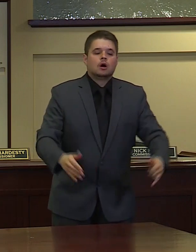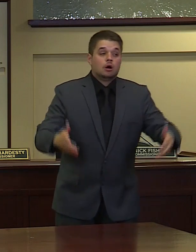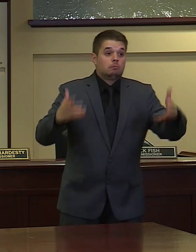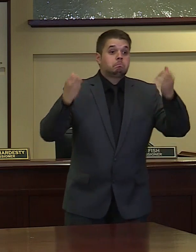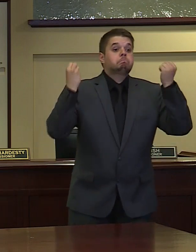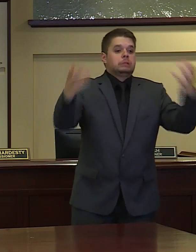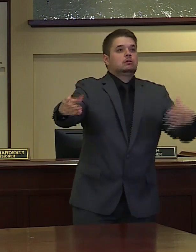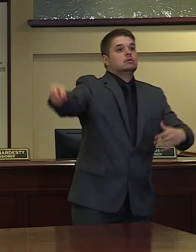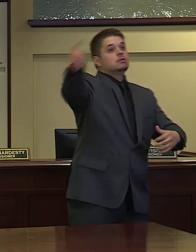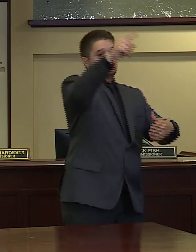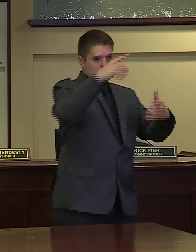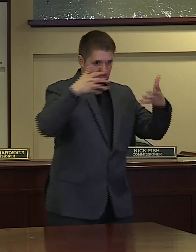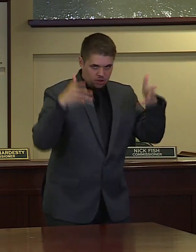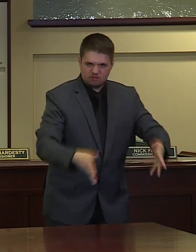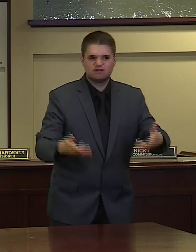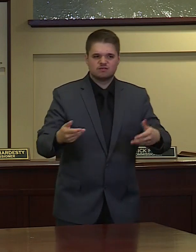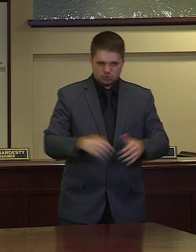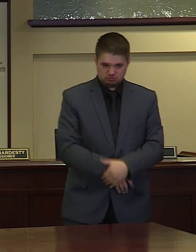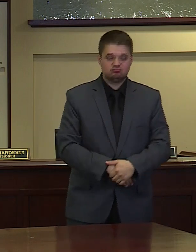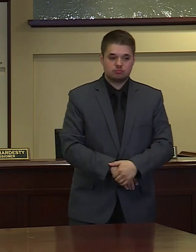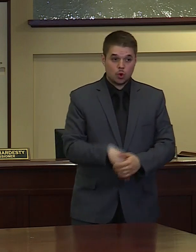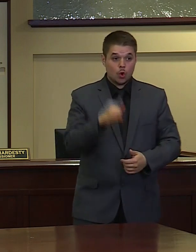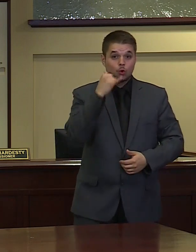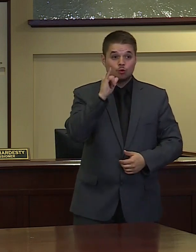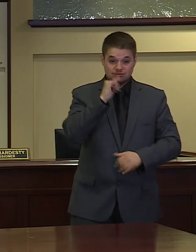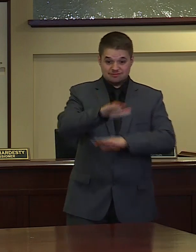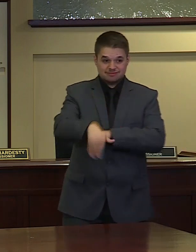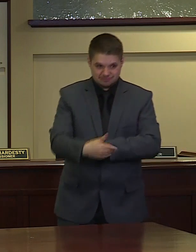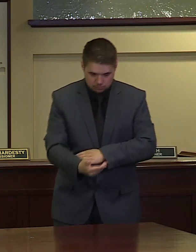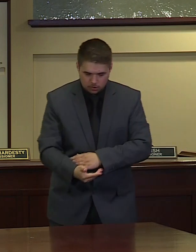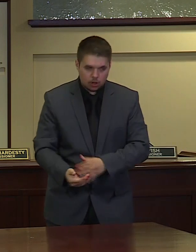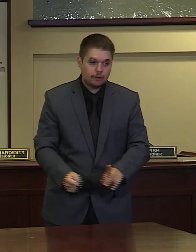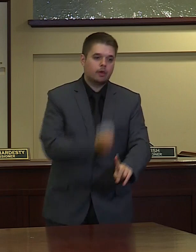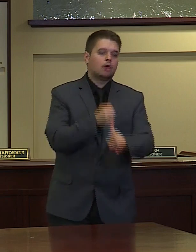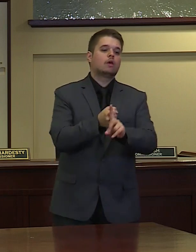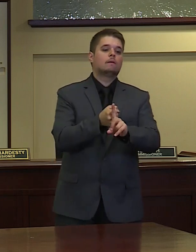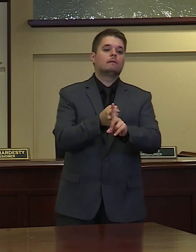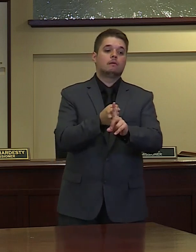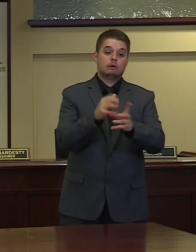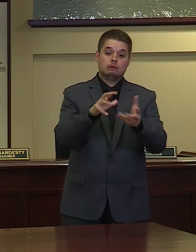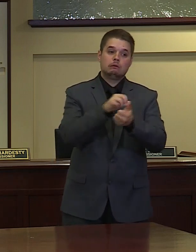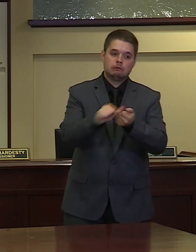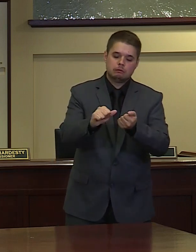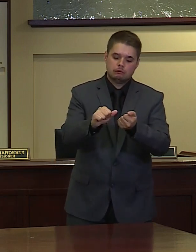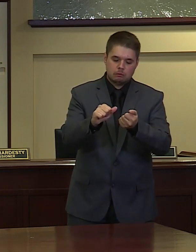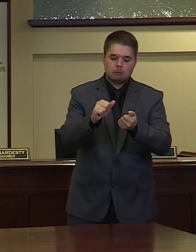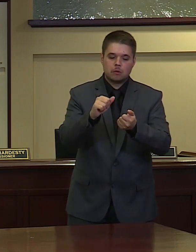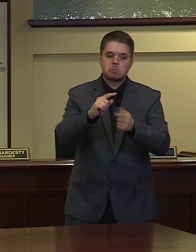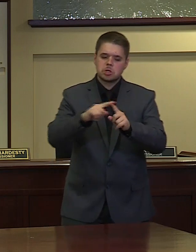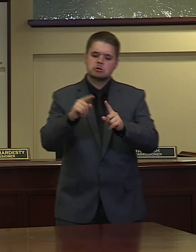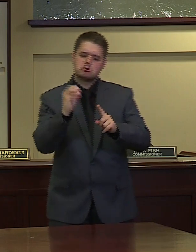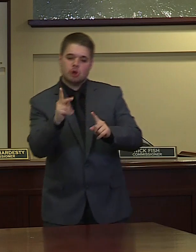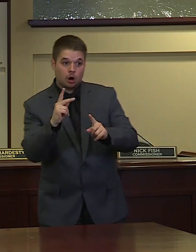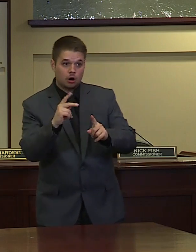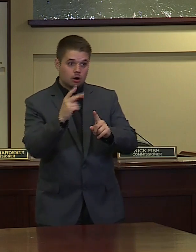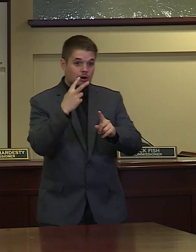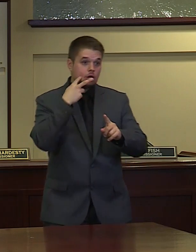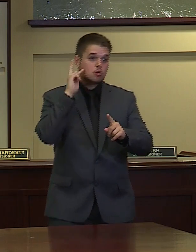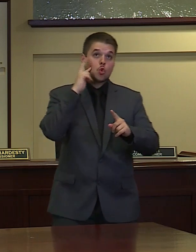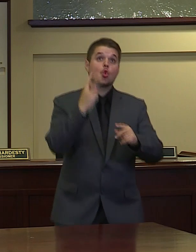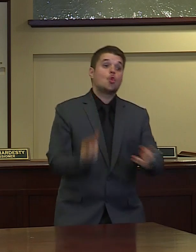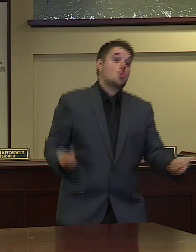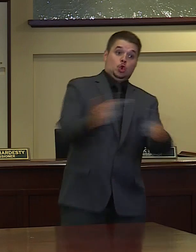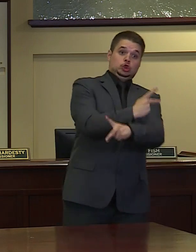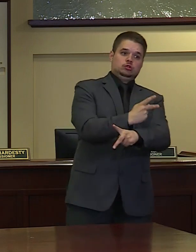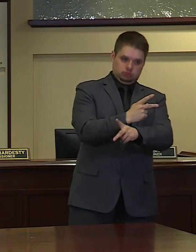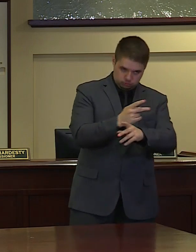night again, not to the extent of Saturday morning. So we still have some graffiti to work to clean up. We